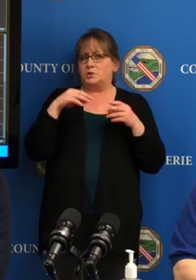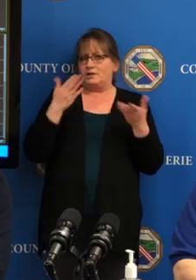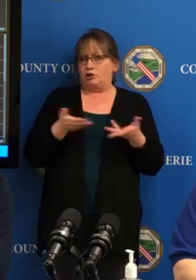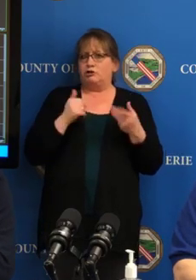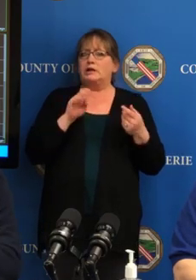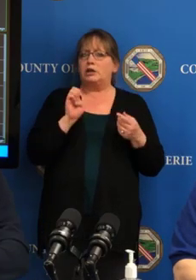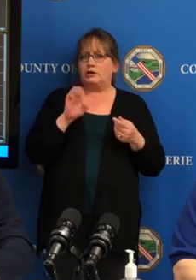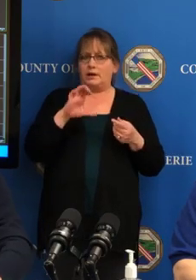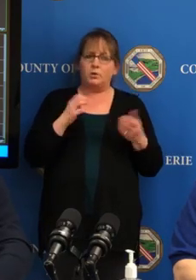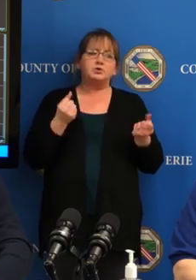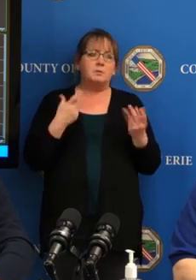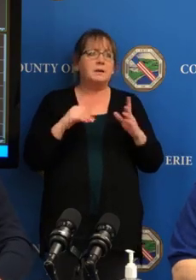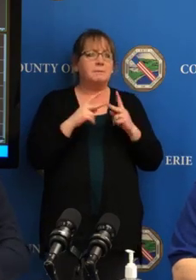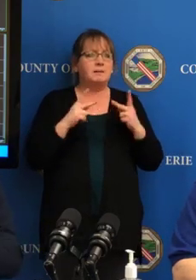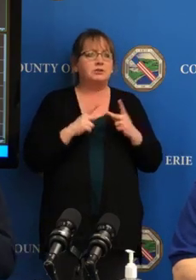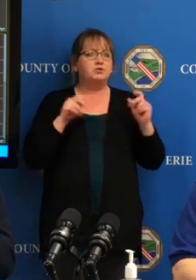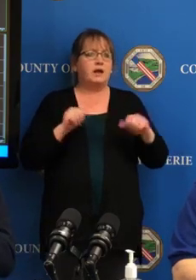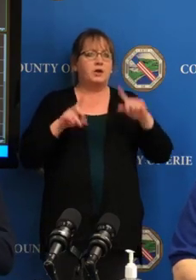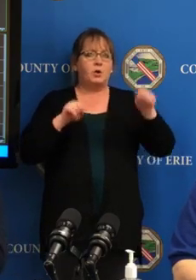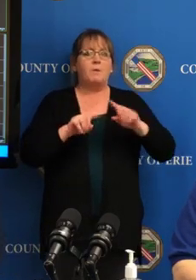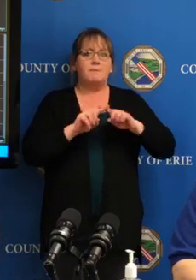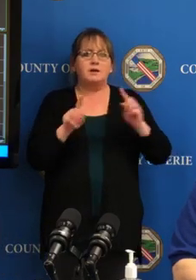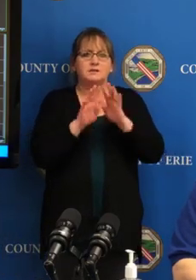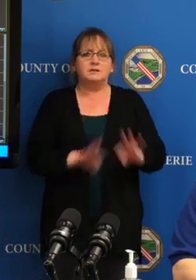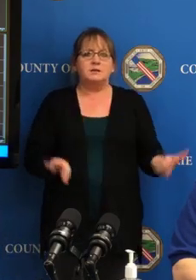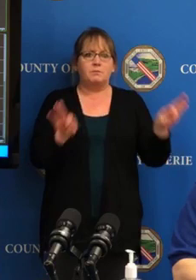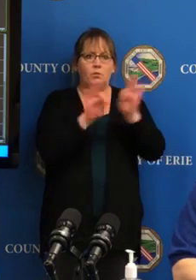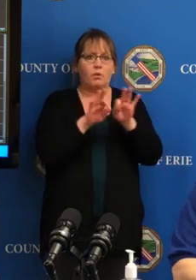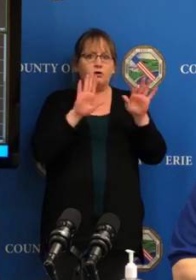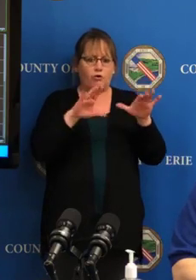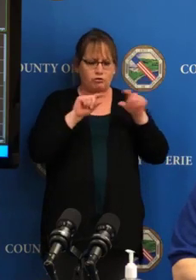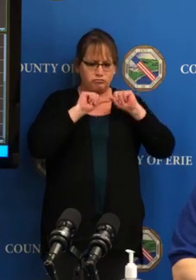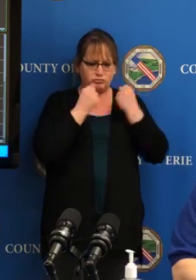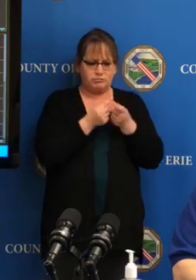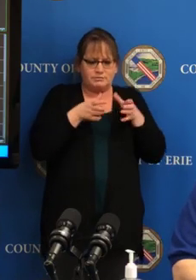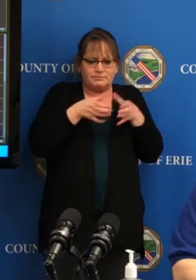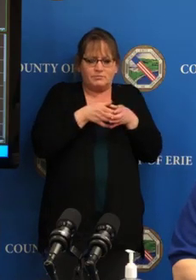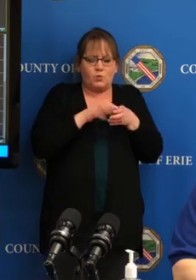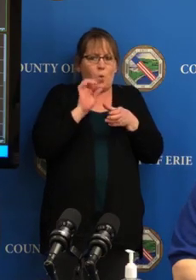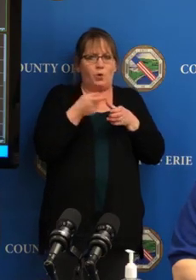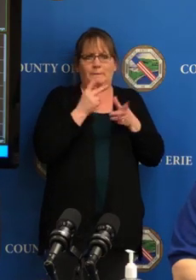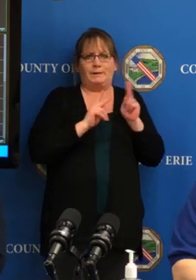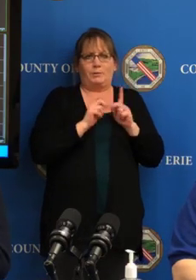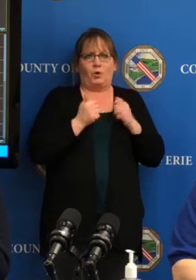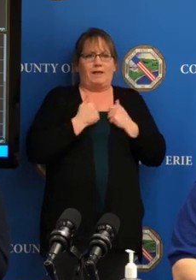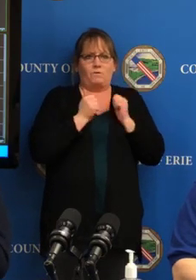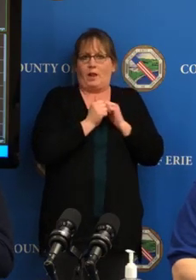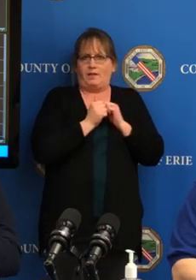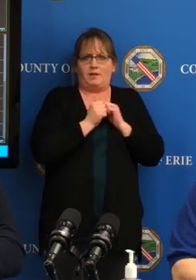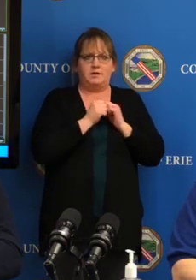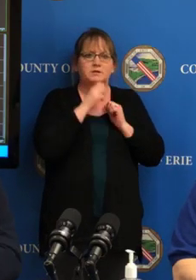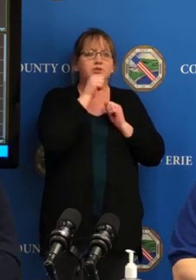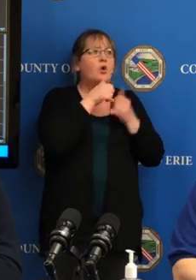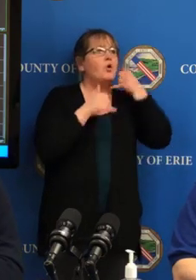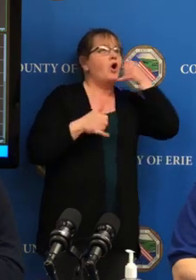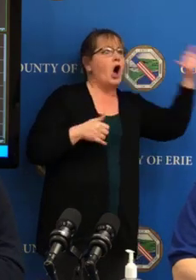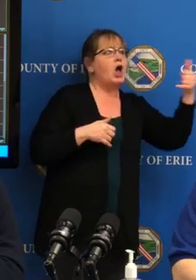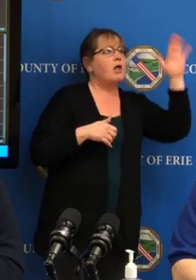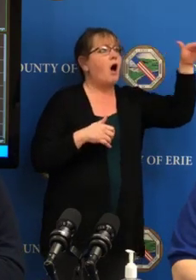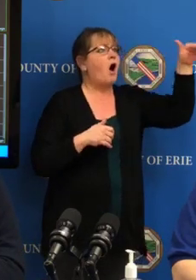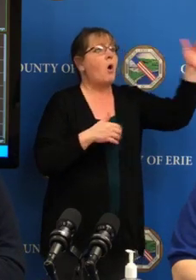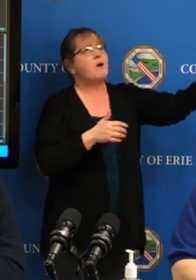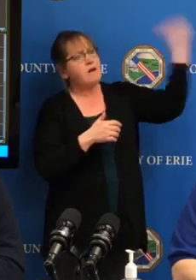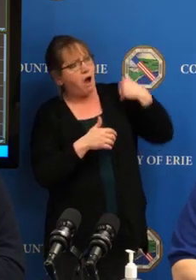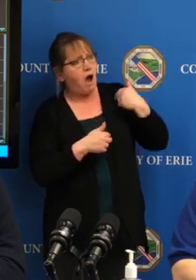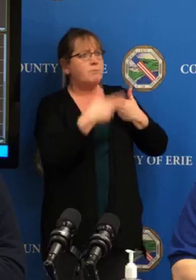many places that you could go to, but it's important to keep your group down to just the people that you live with. Don't call everyone in your